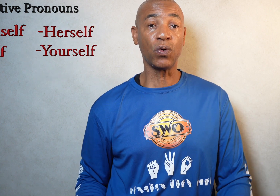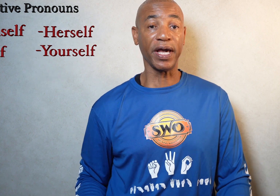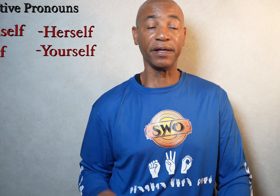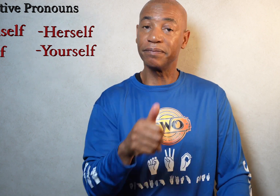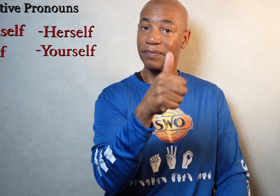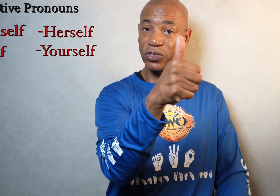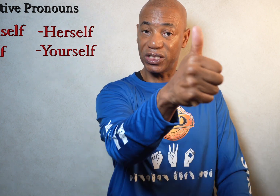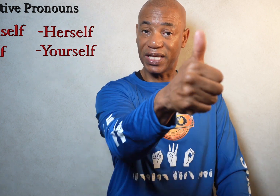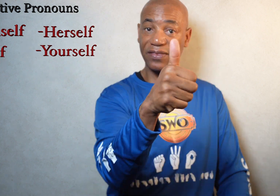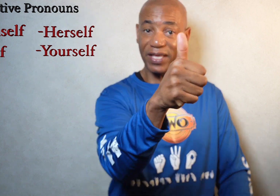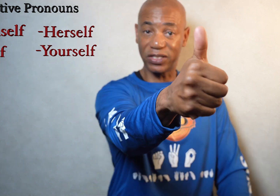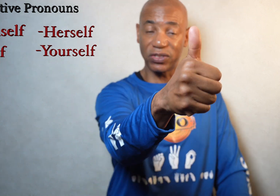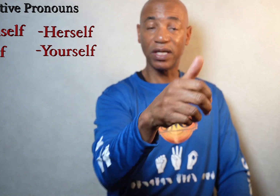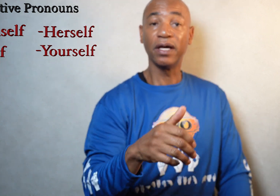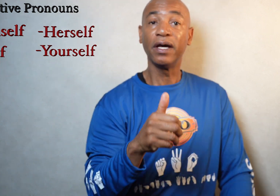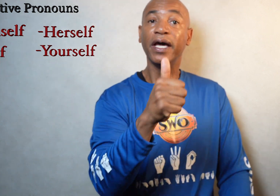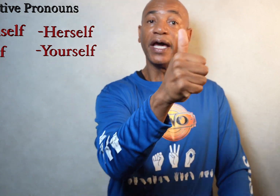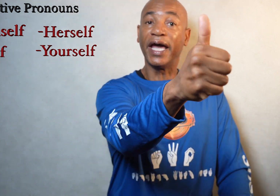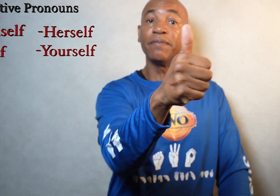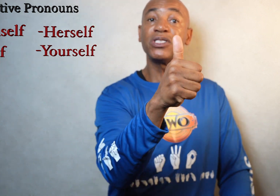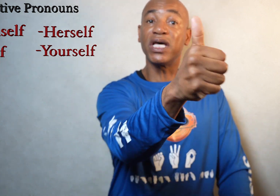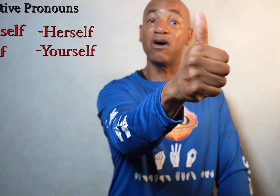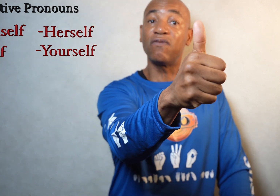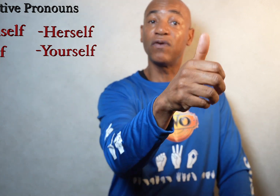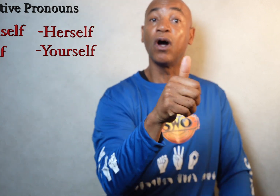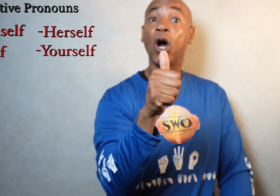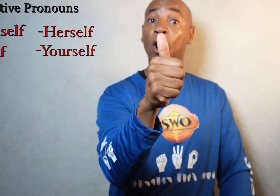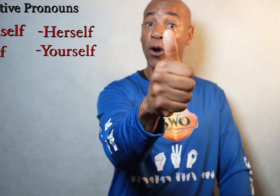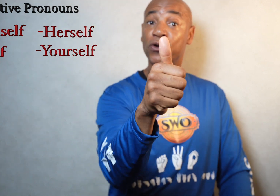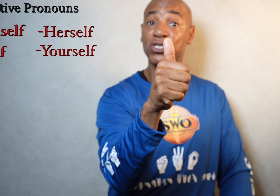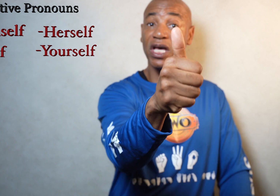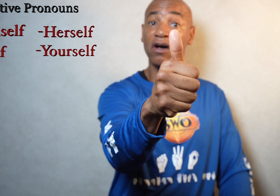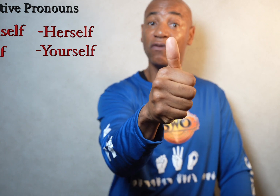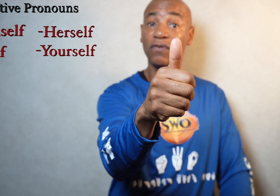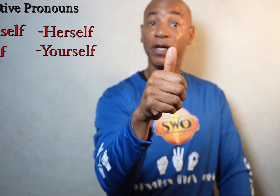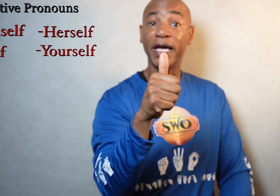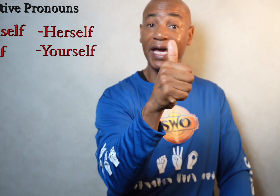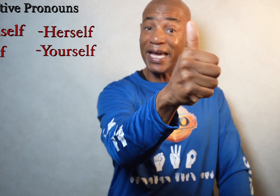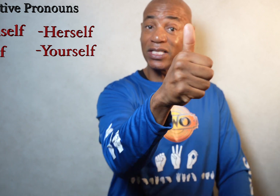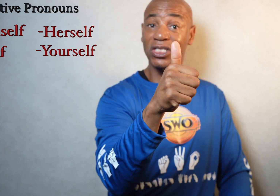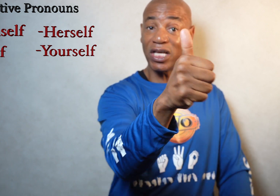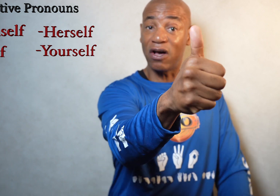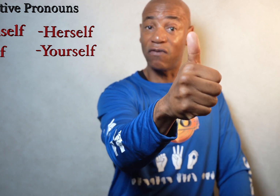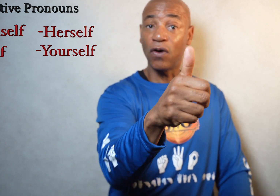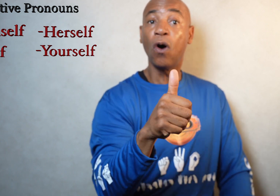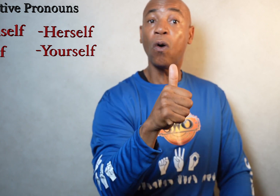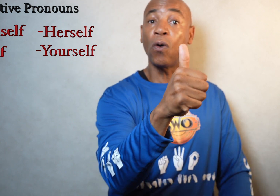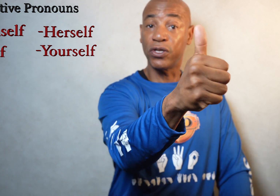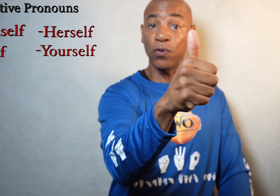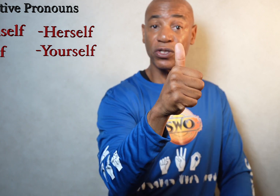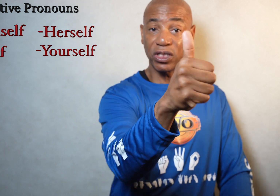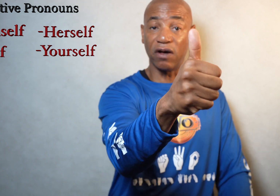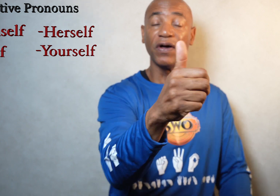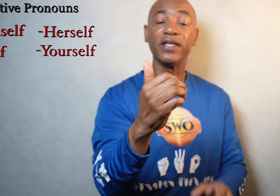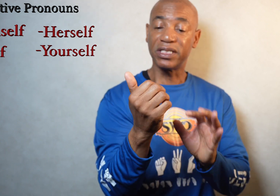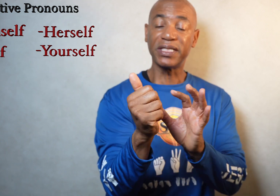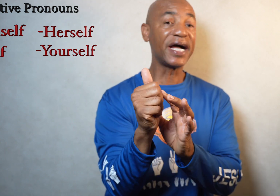way, just like this. Himself, herself, itself, or yourself. To sign